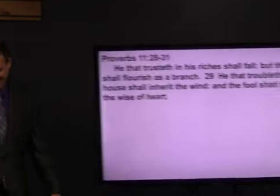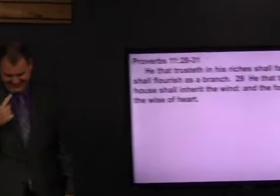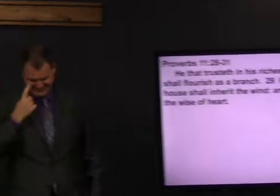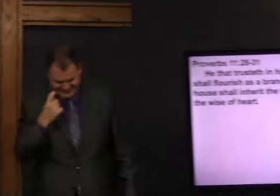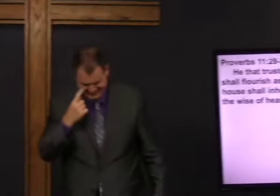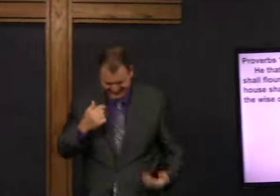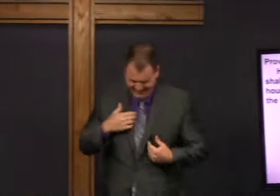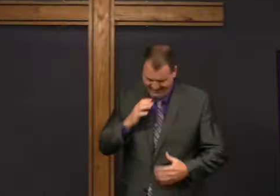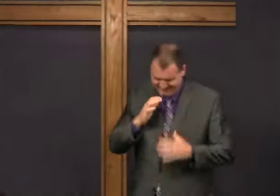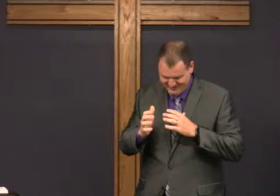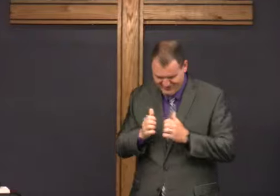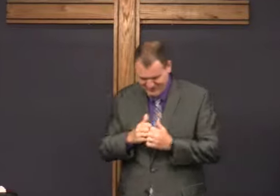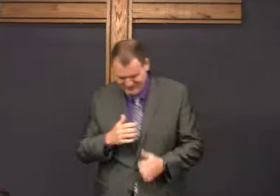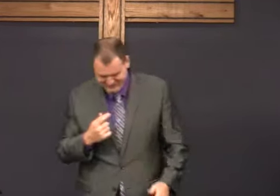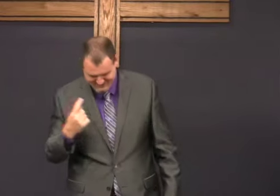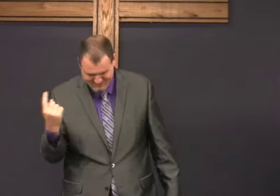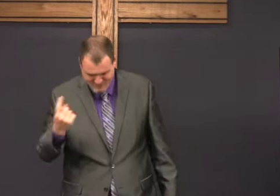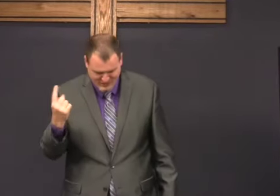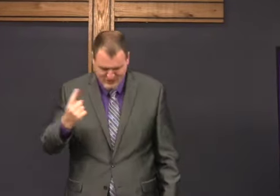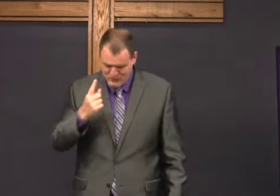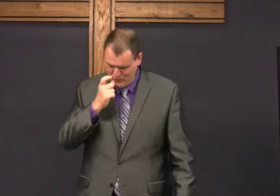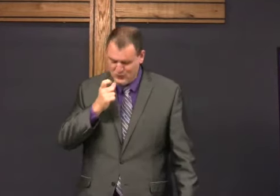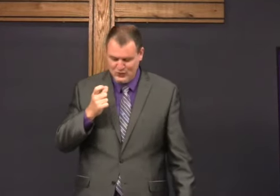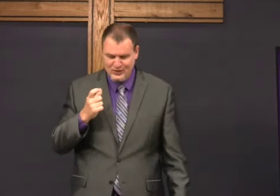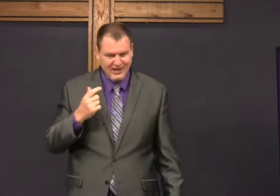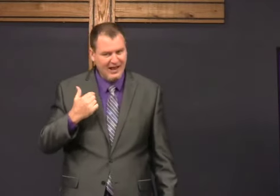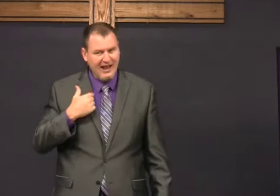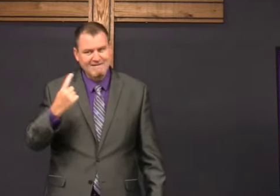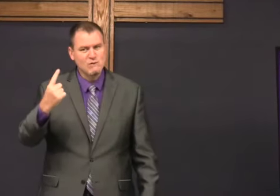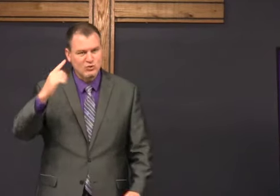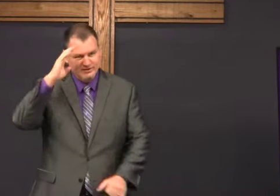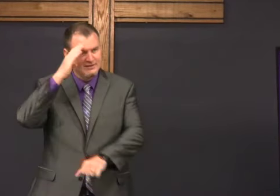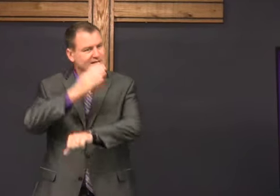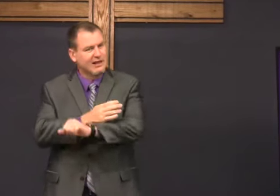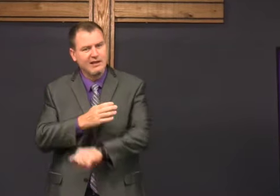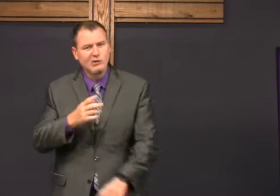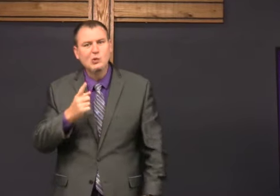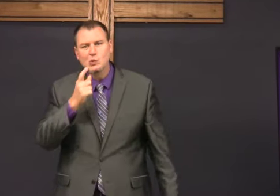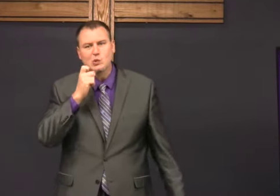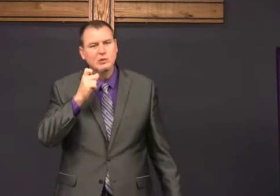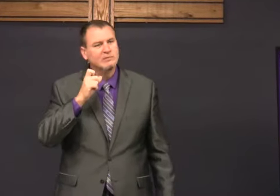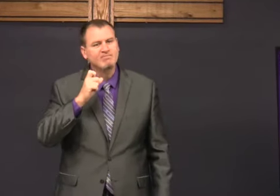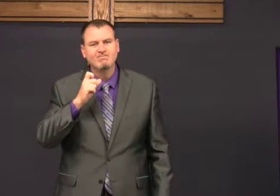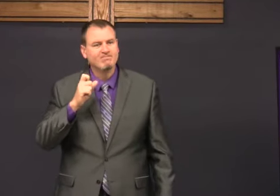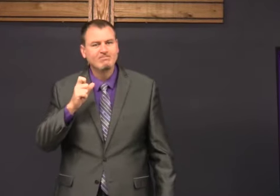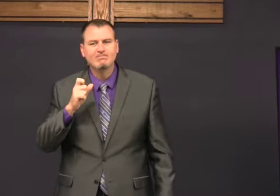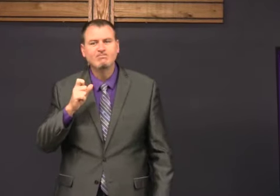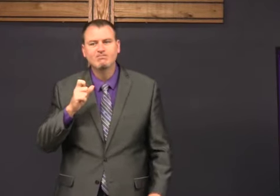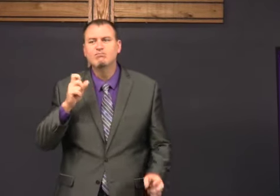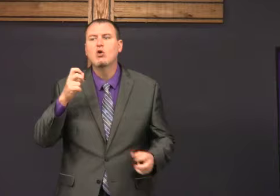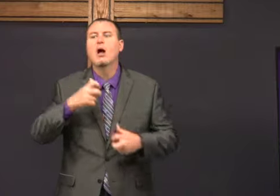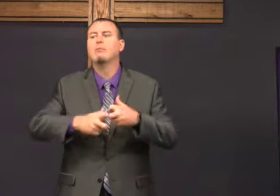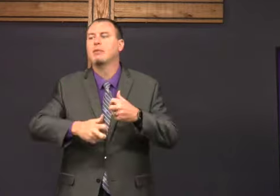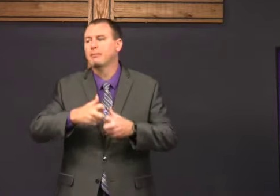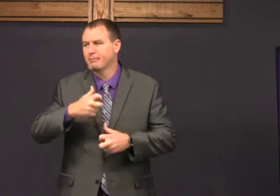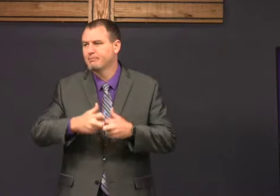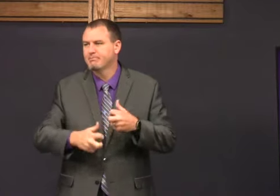Now, I recently had a conversation with somebody. I have one son who is a